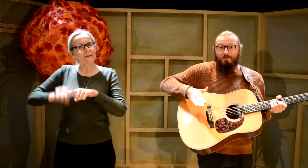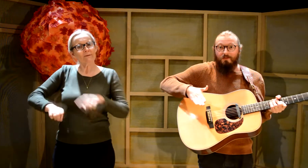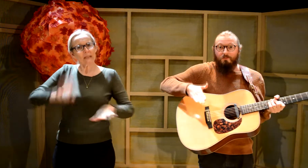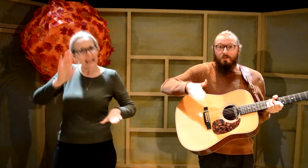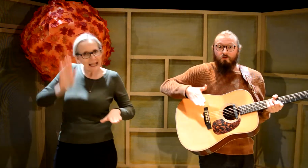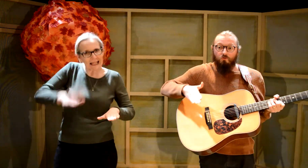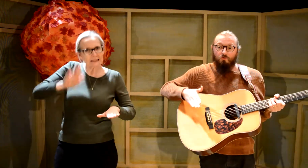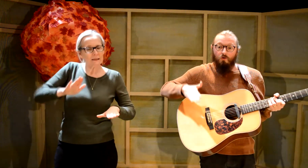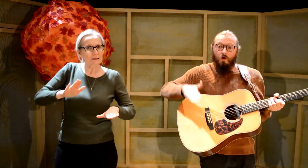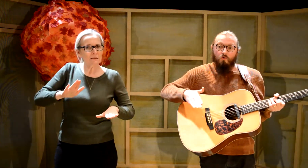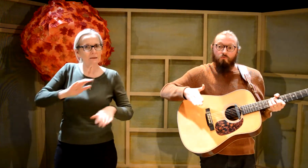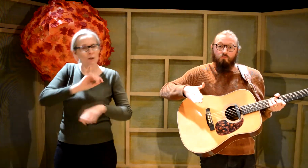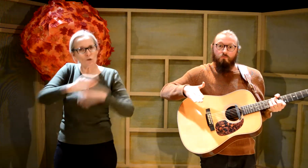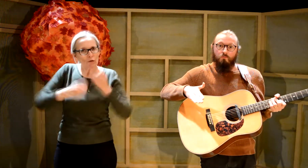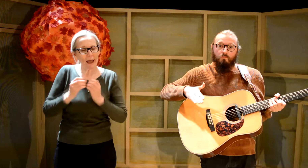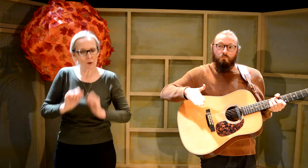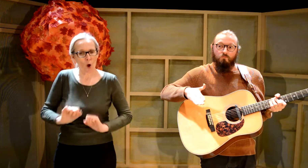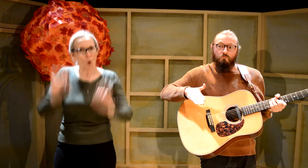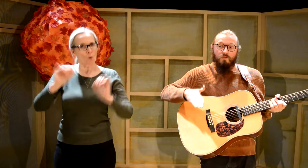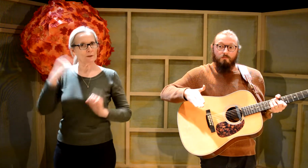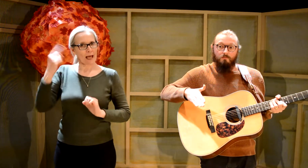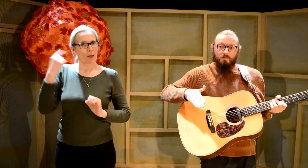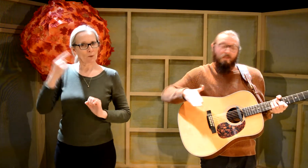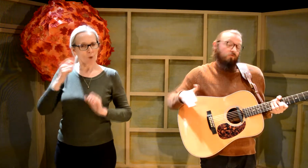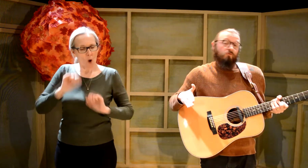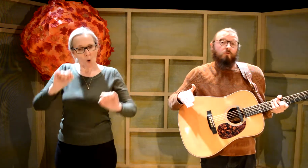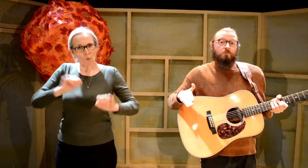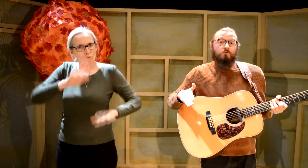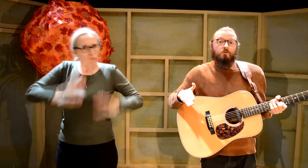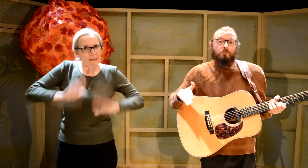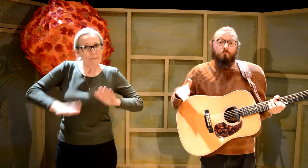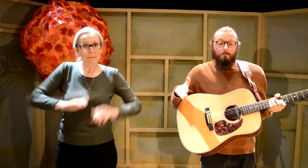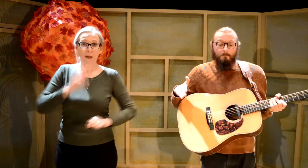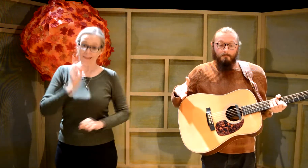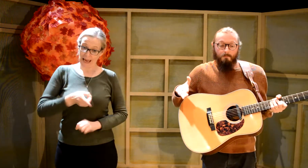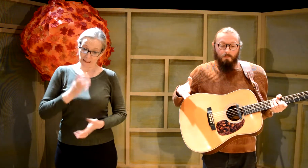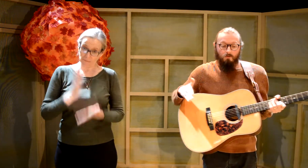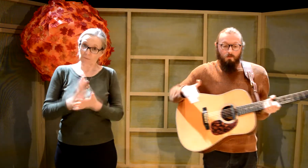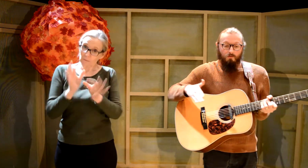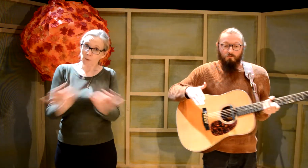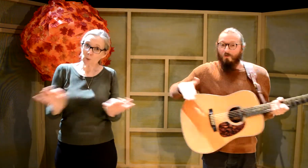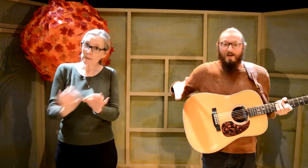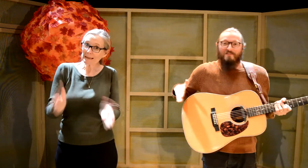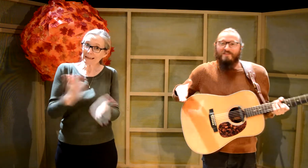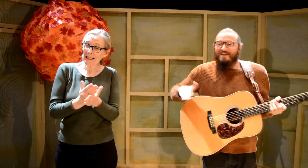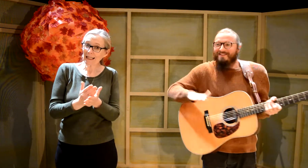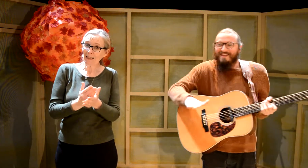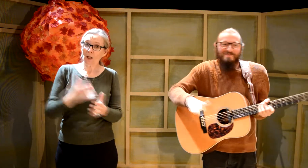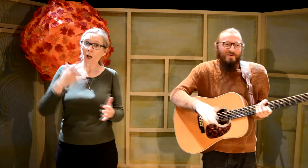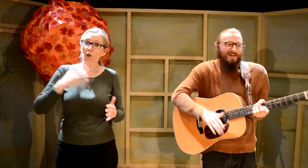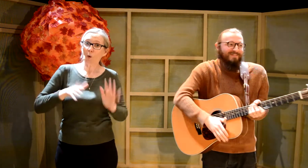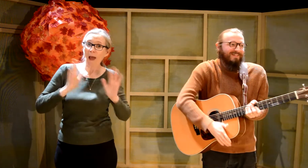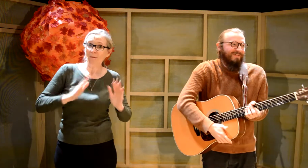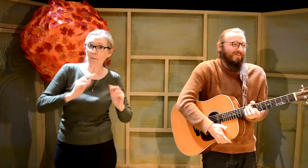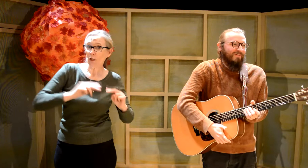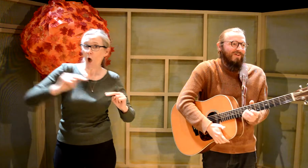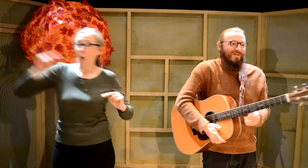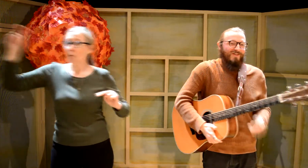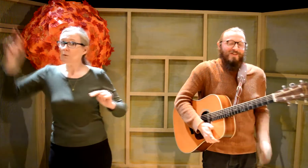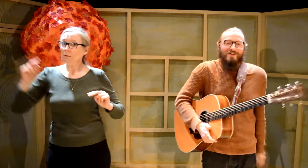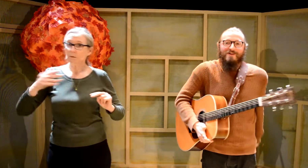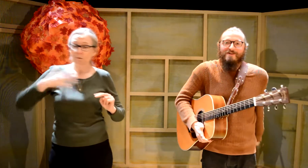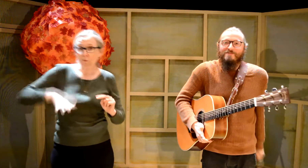hit it to make your own rhythm. That's also music too. If you don't have a table handy